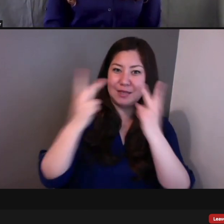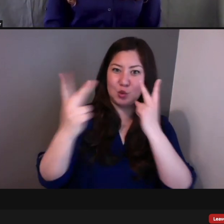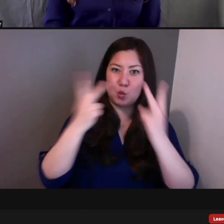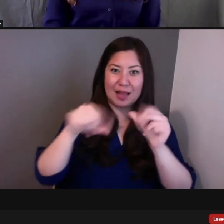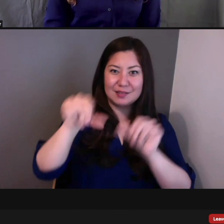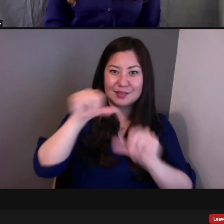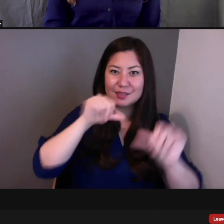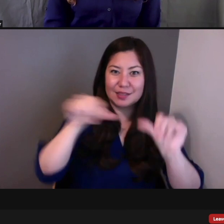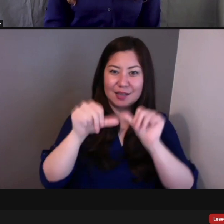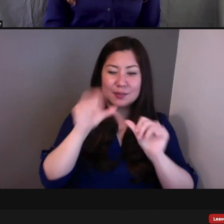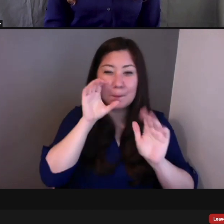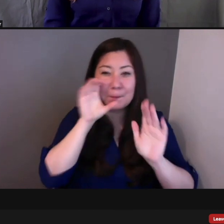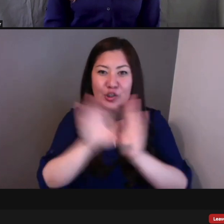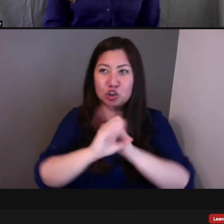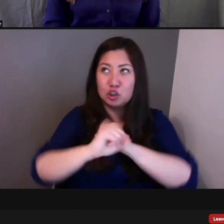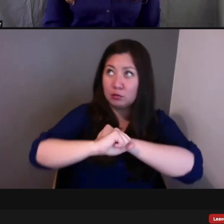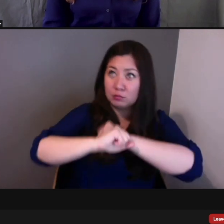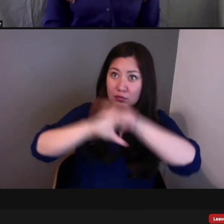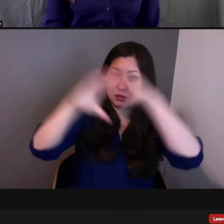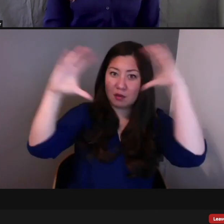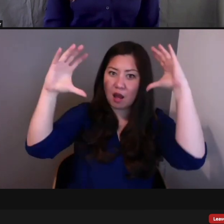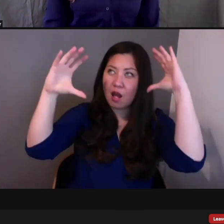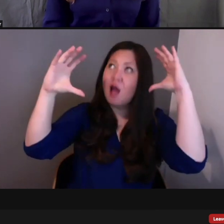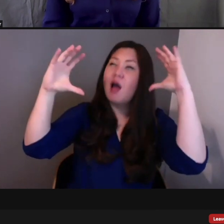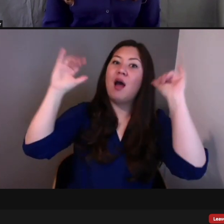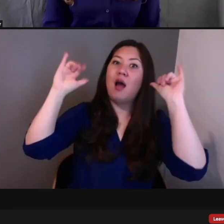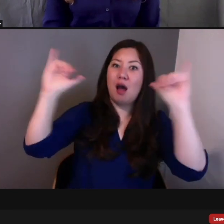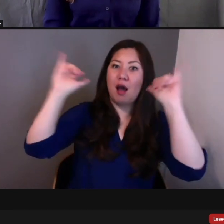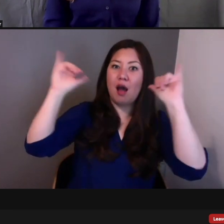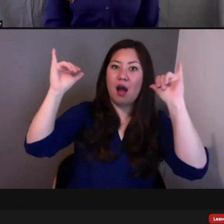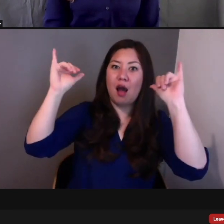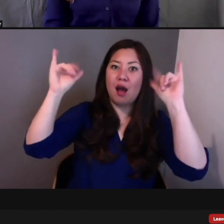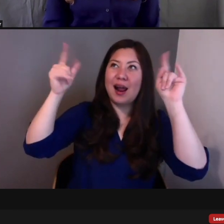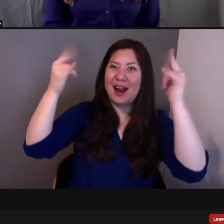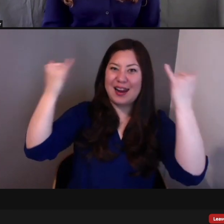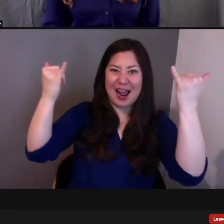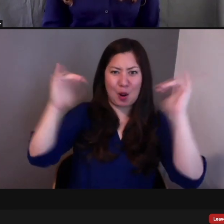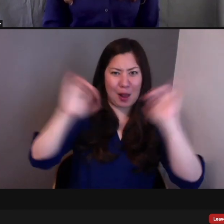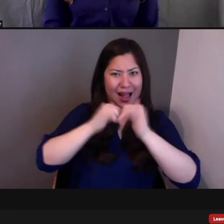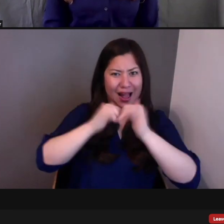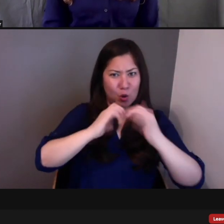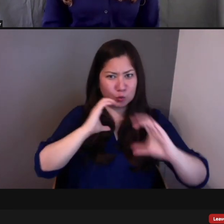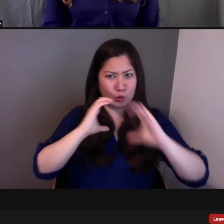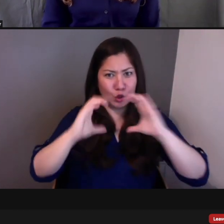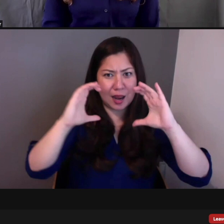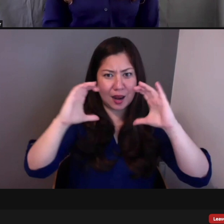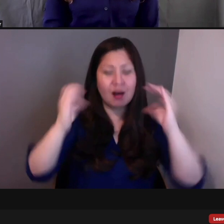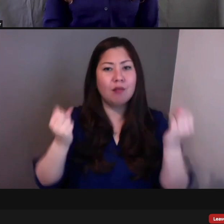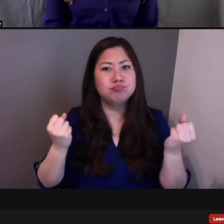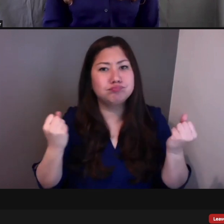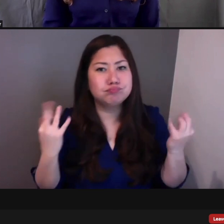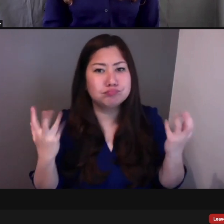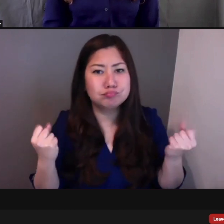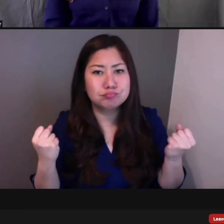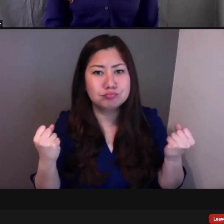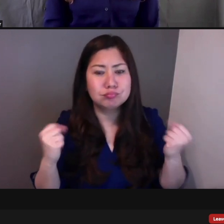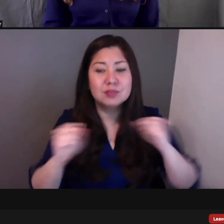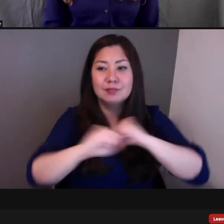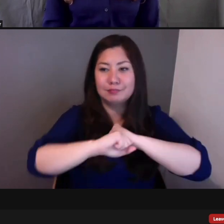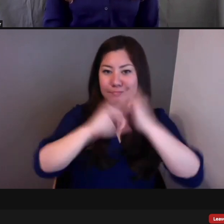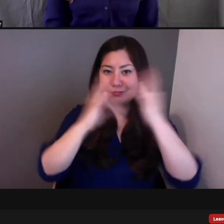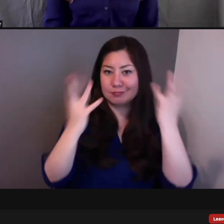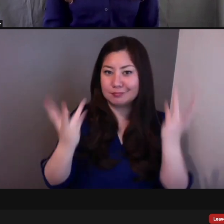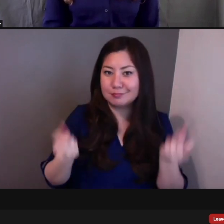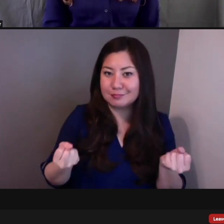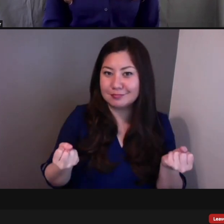night, a science game, of course. And Barbara said, yeah, go ahead and try and sign atomic signs. And